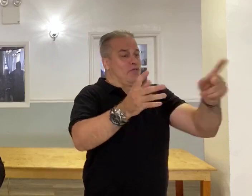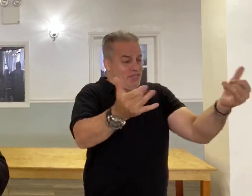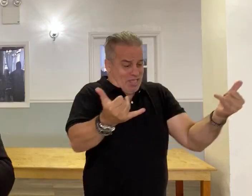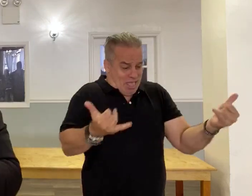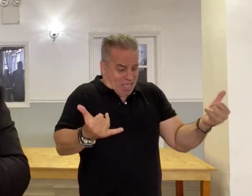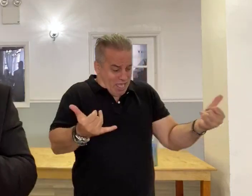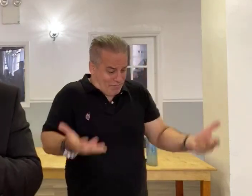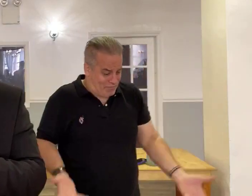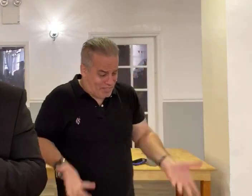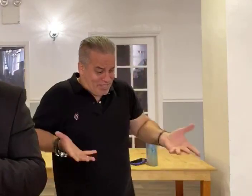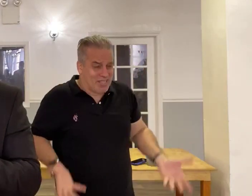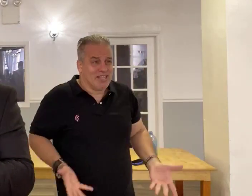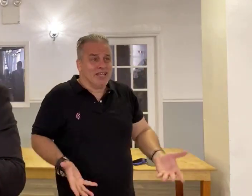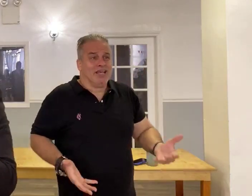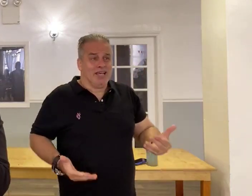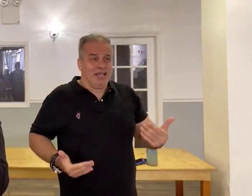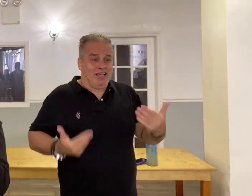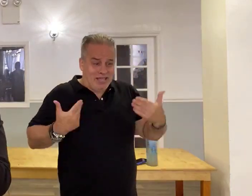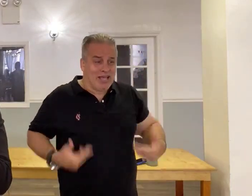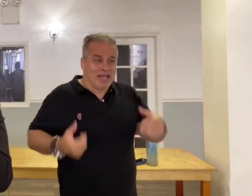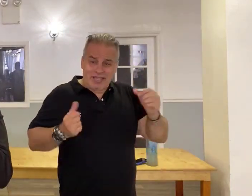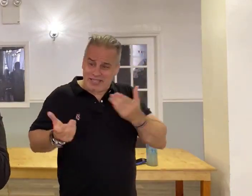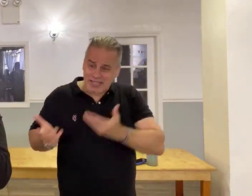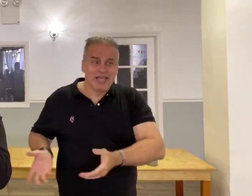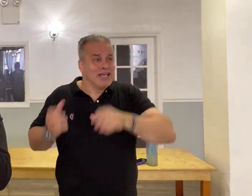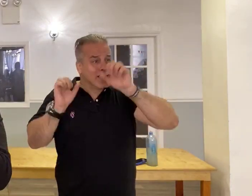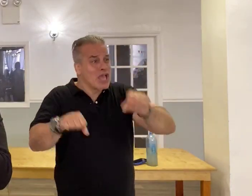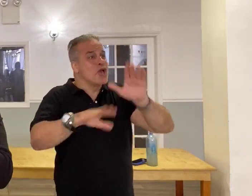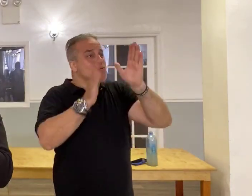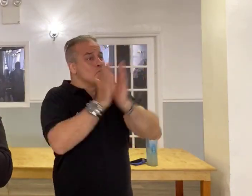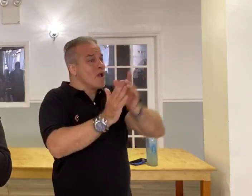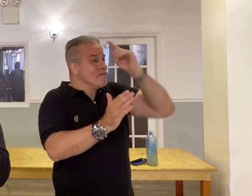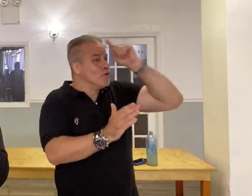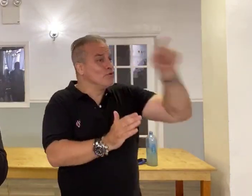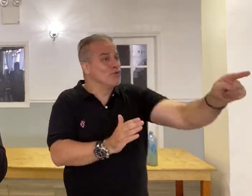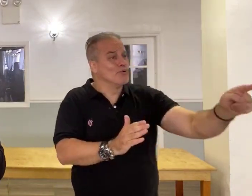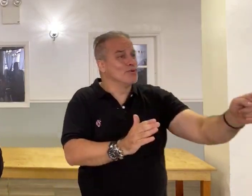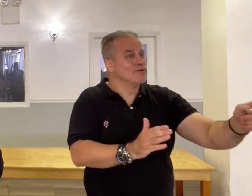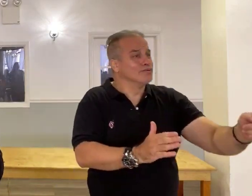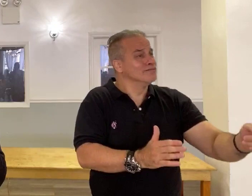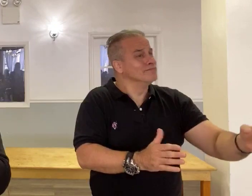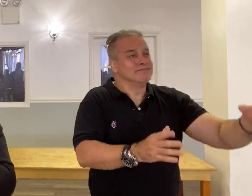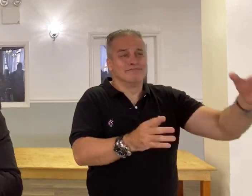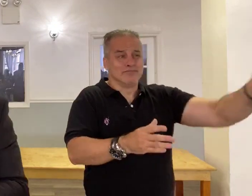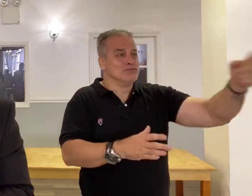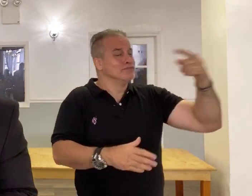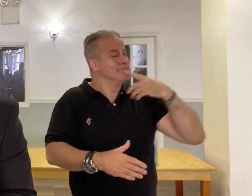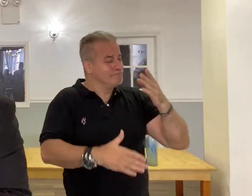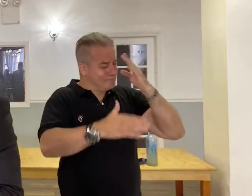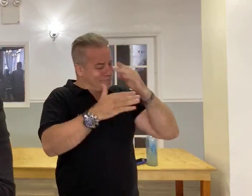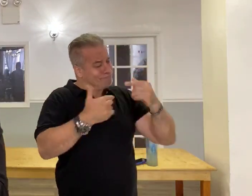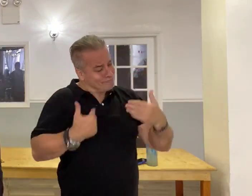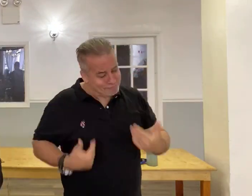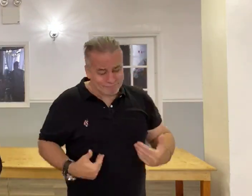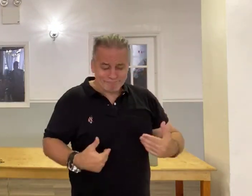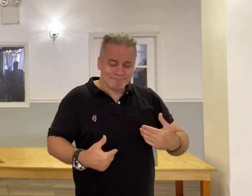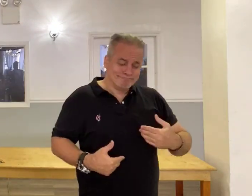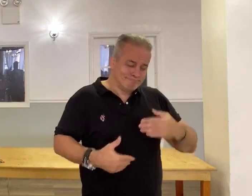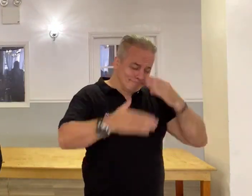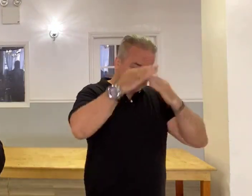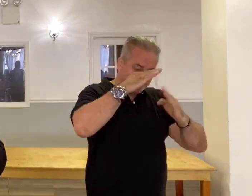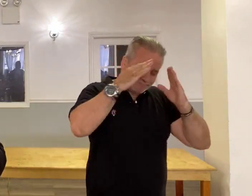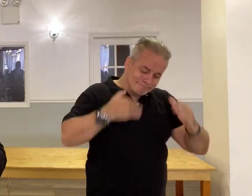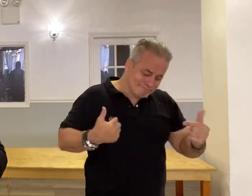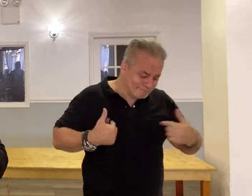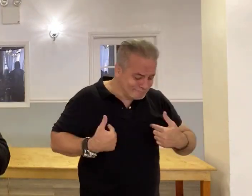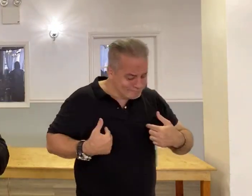this church. And what you do is, as a humble sinner, you confess your sin to Christ and you ask him to come into your life and save you. I